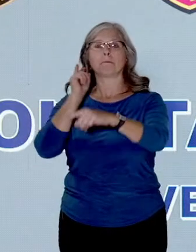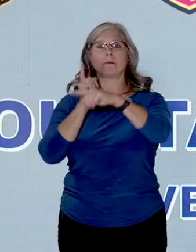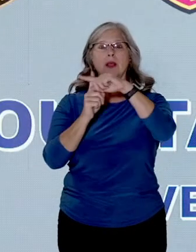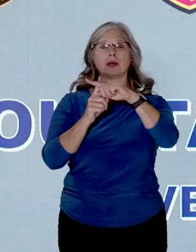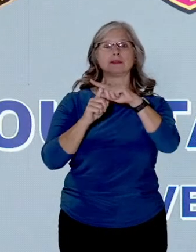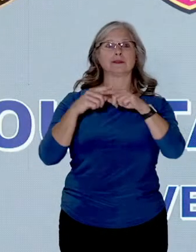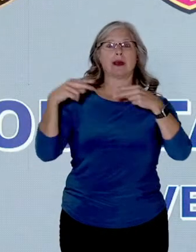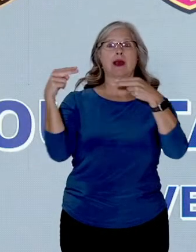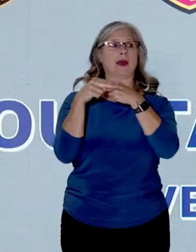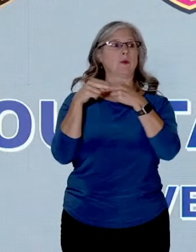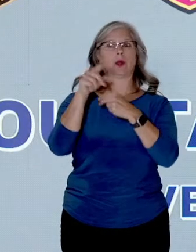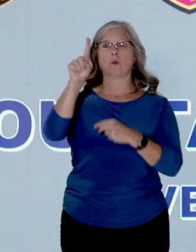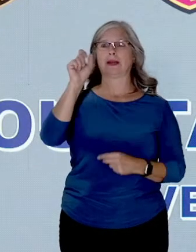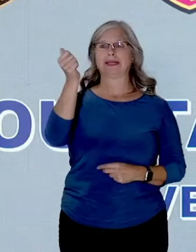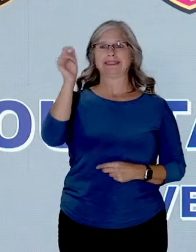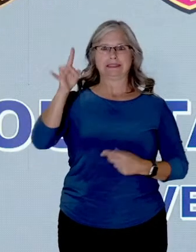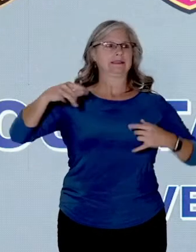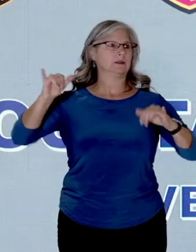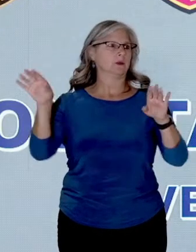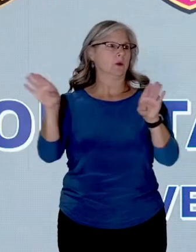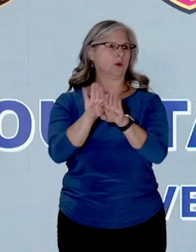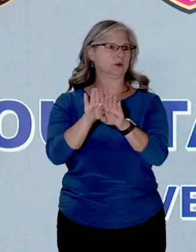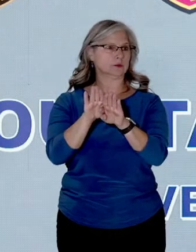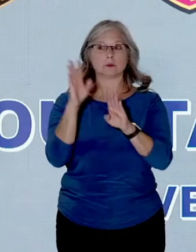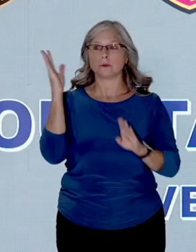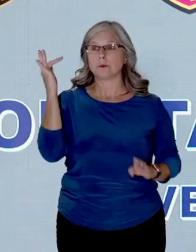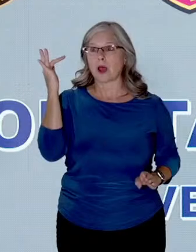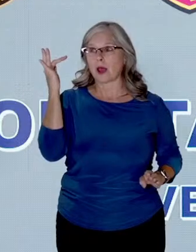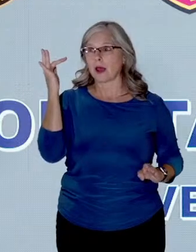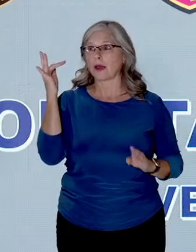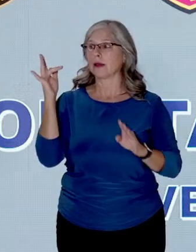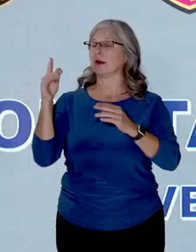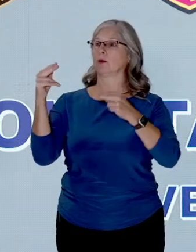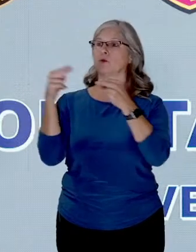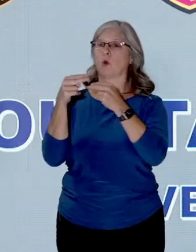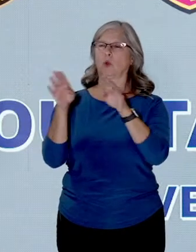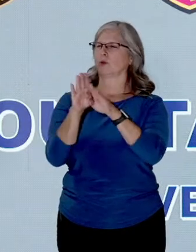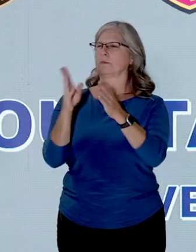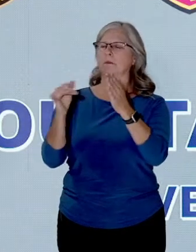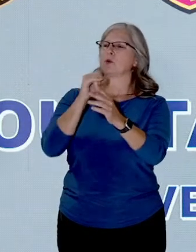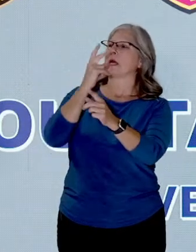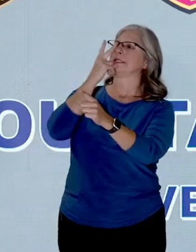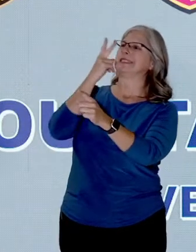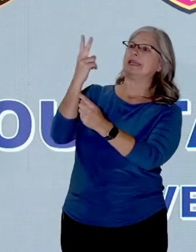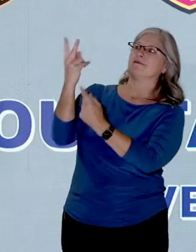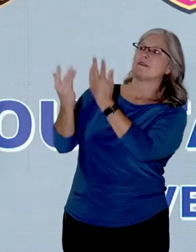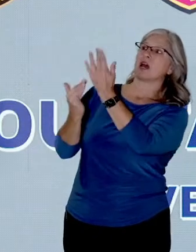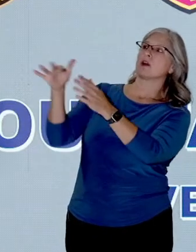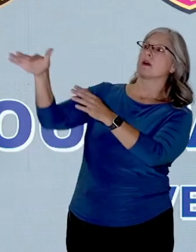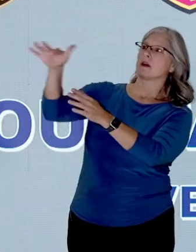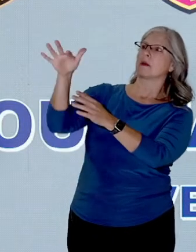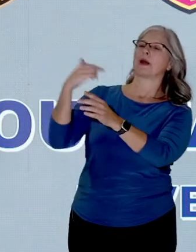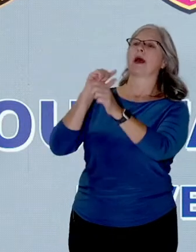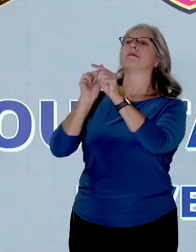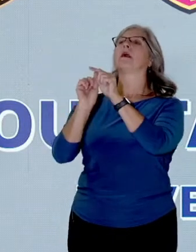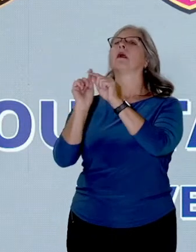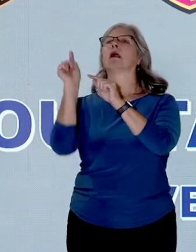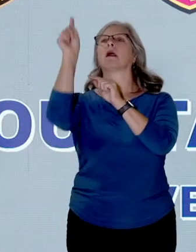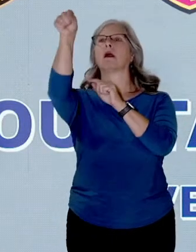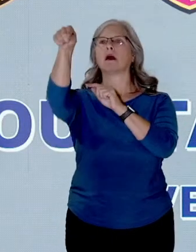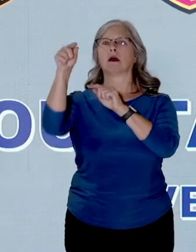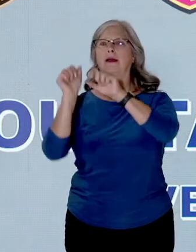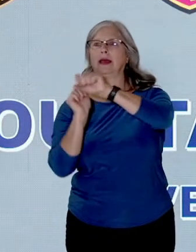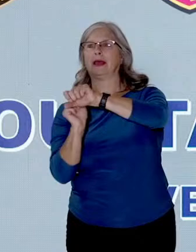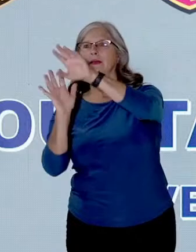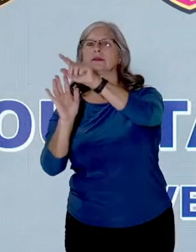118 still remains closed. Part of the reason the road is closed, although you may not see fire, there is fire on the backside of those